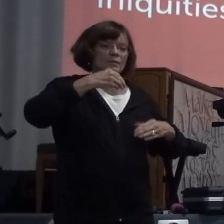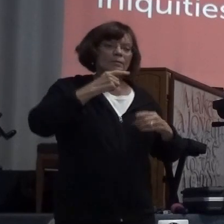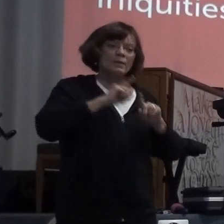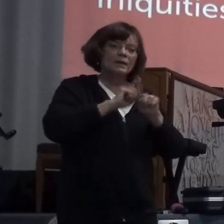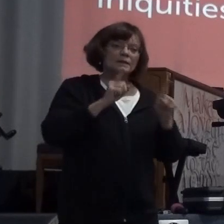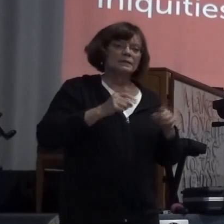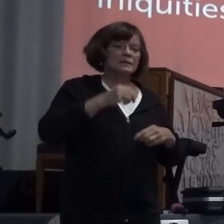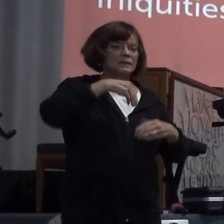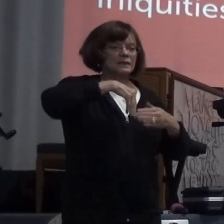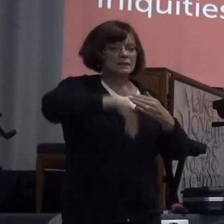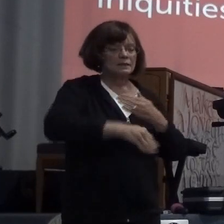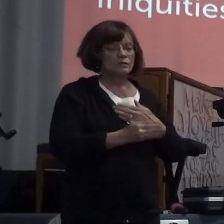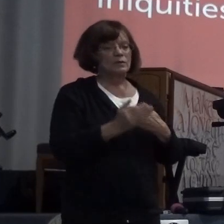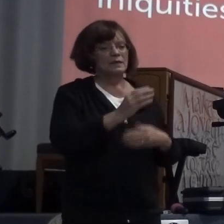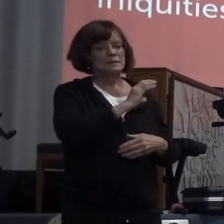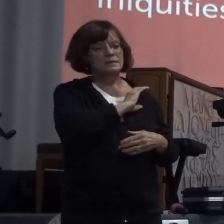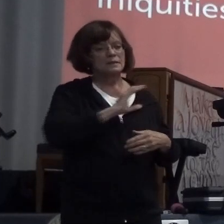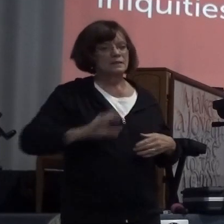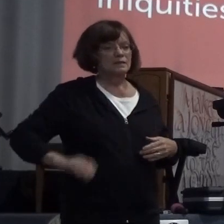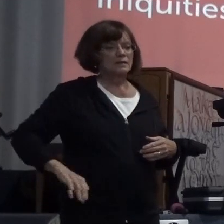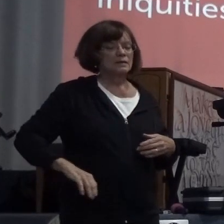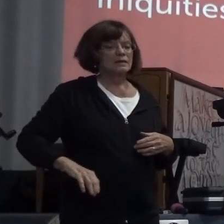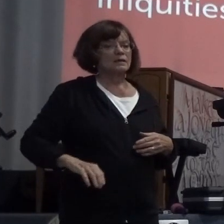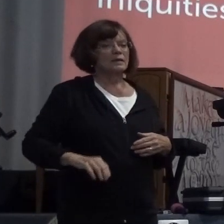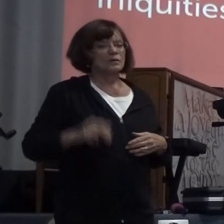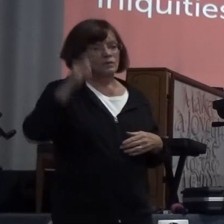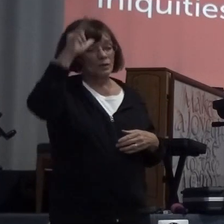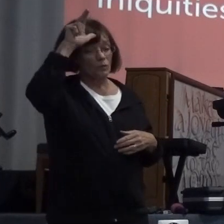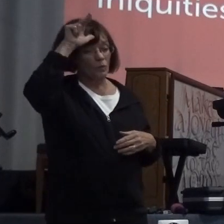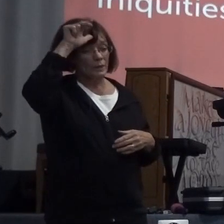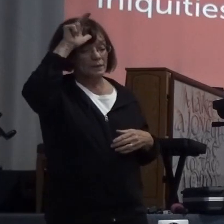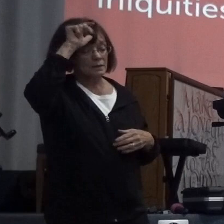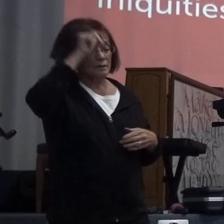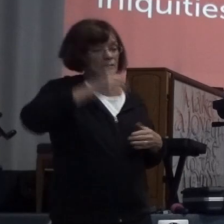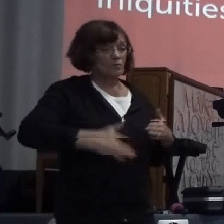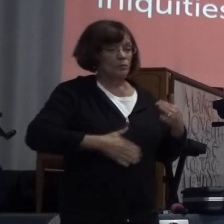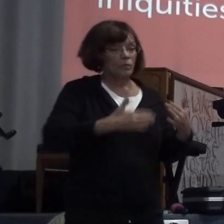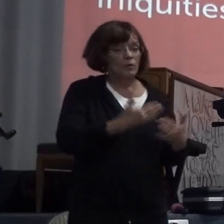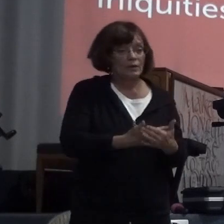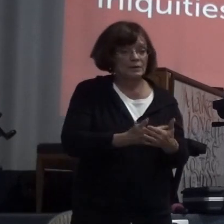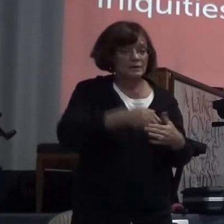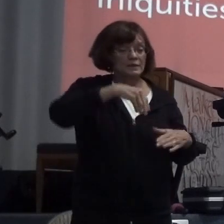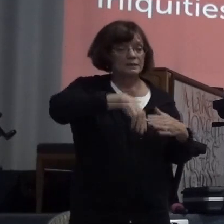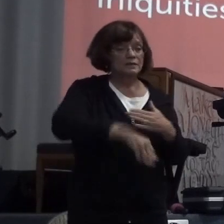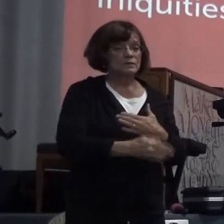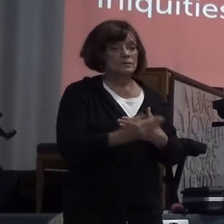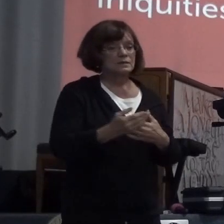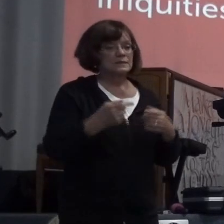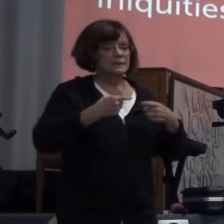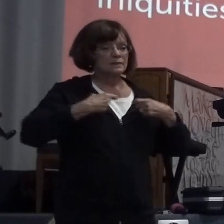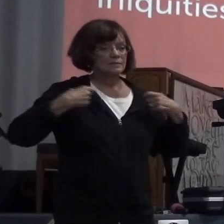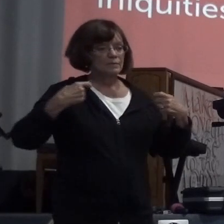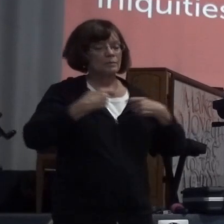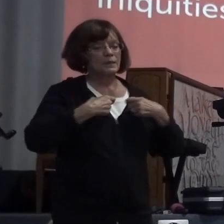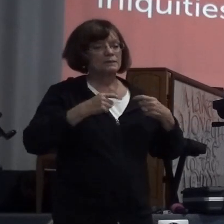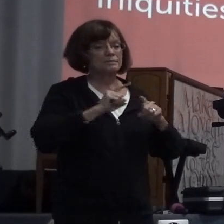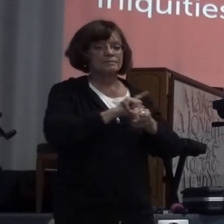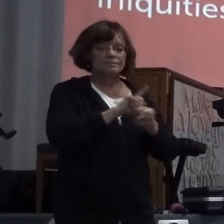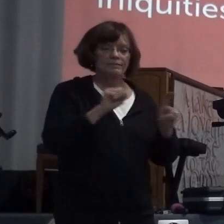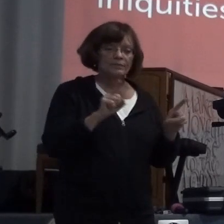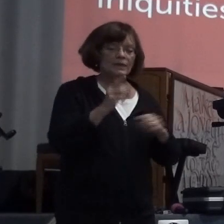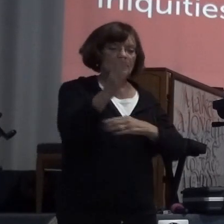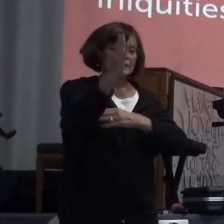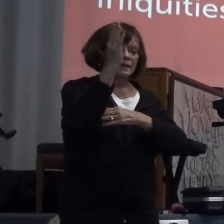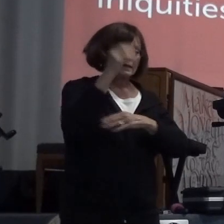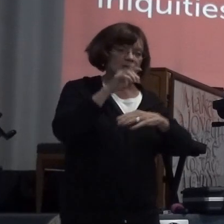we deserve. We're inherently wicked. We're born in sin. We deserve hell for our iniquity. And yet God sent His Son to